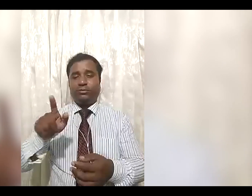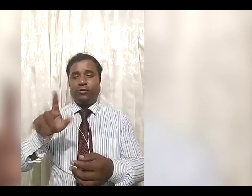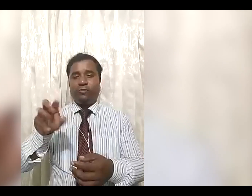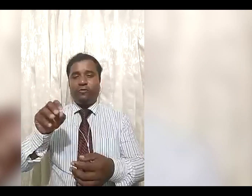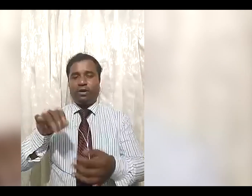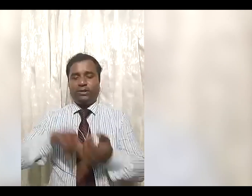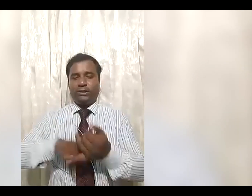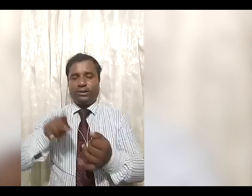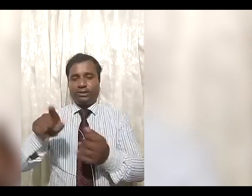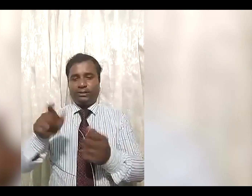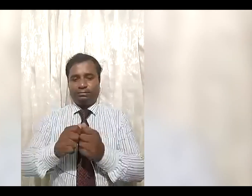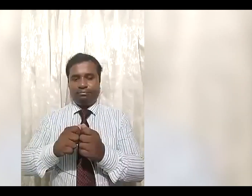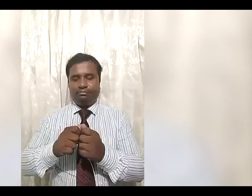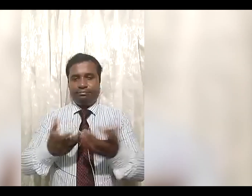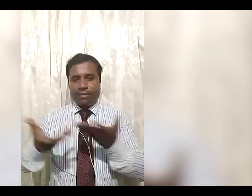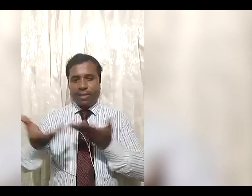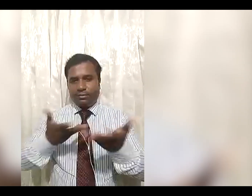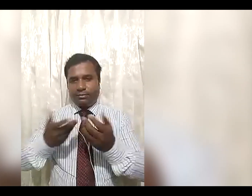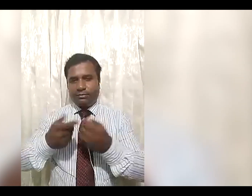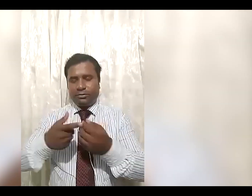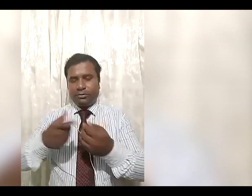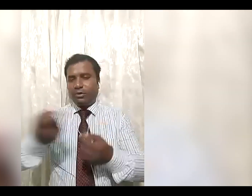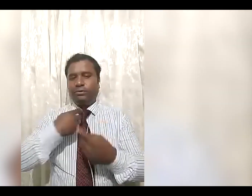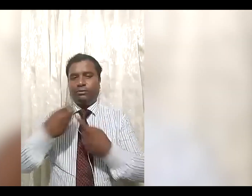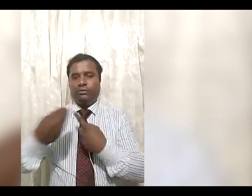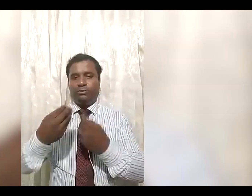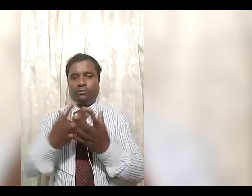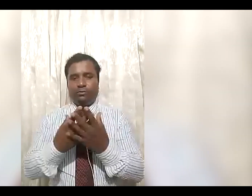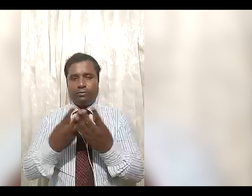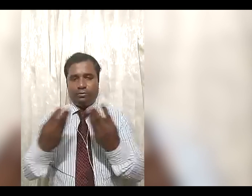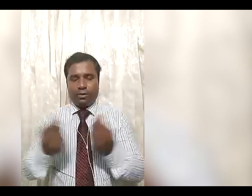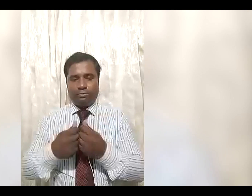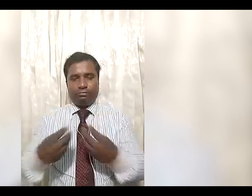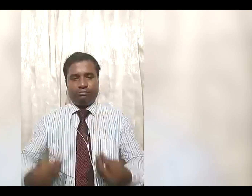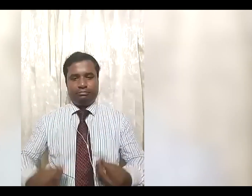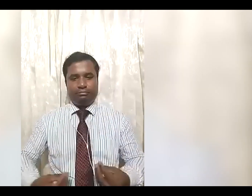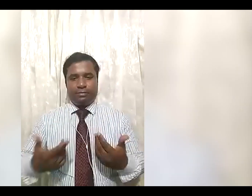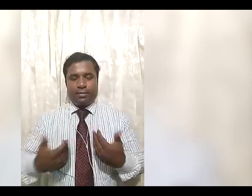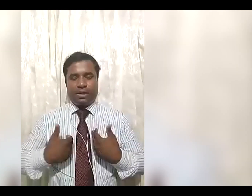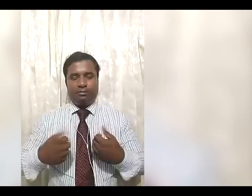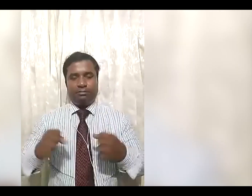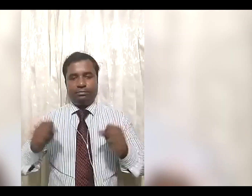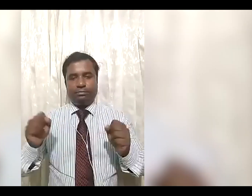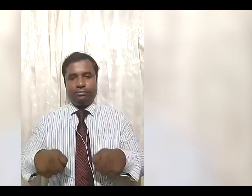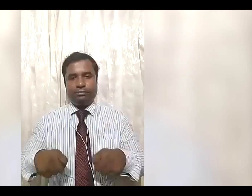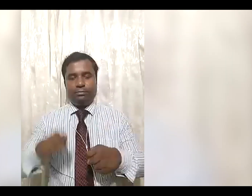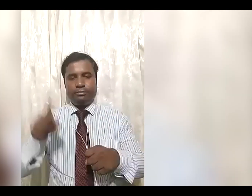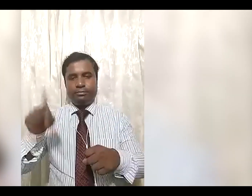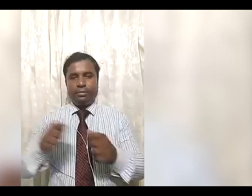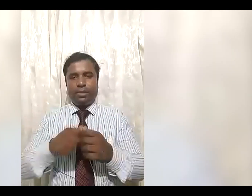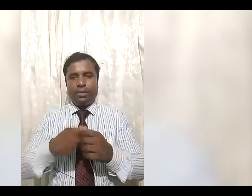generous introduction. And I'm very delighted to be the part of this